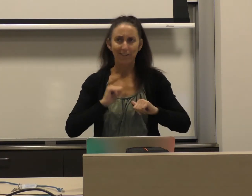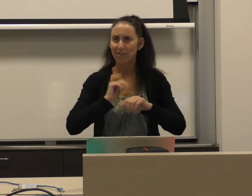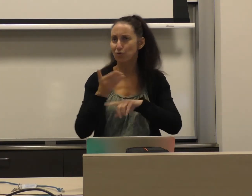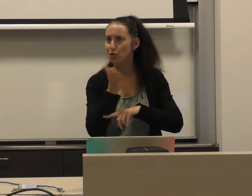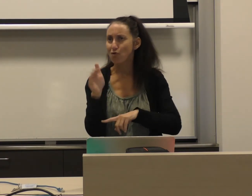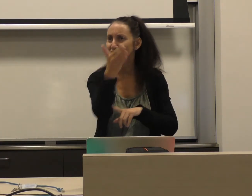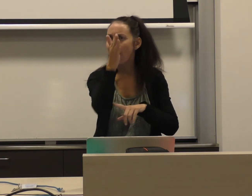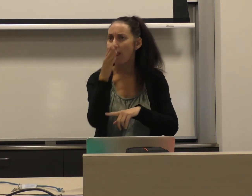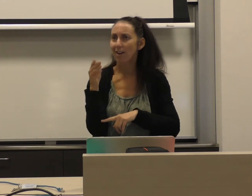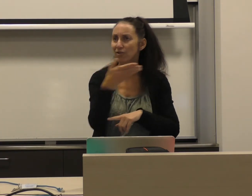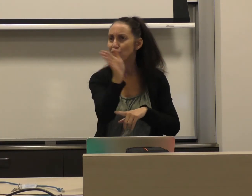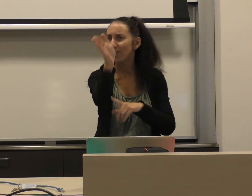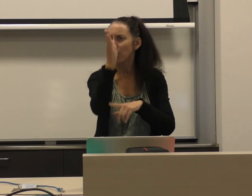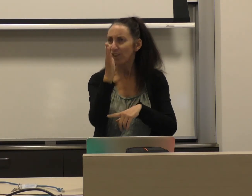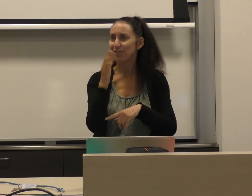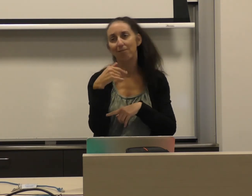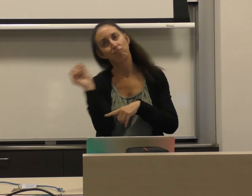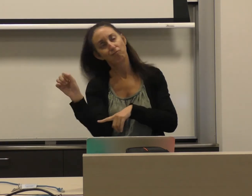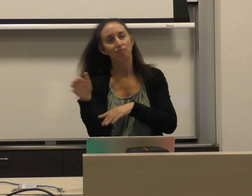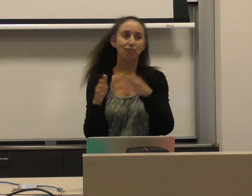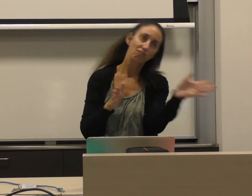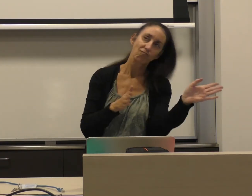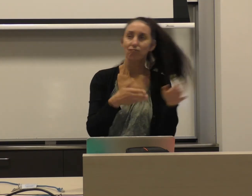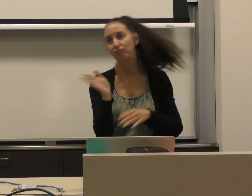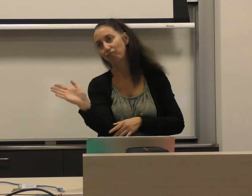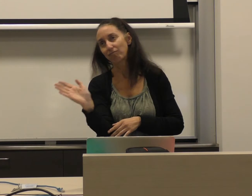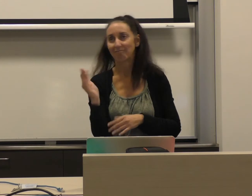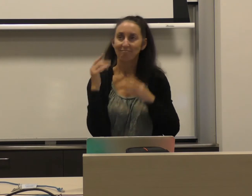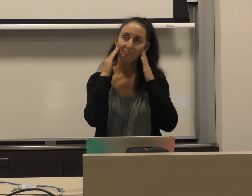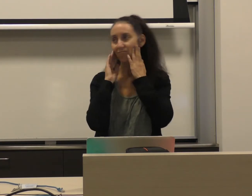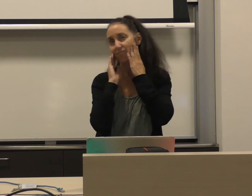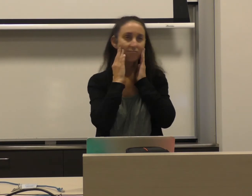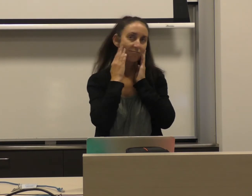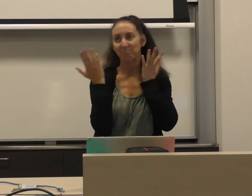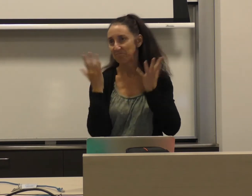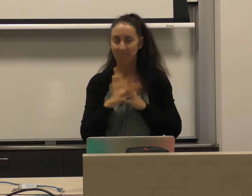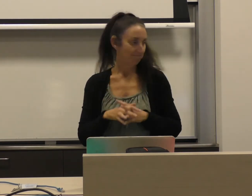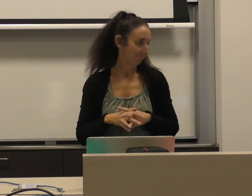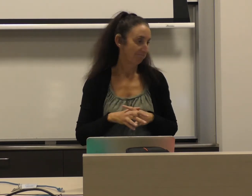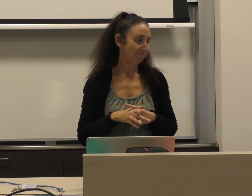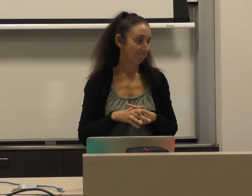right. So if you're practicing your driving directions, you might move your head around to the left and right.